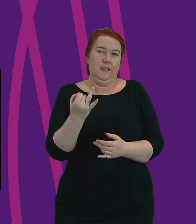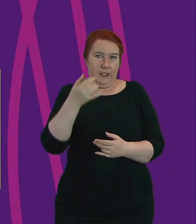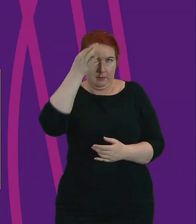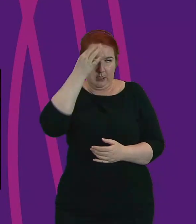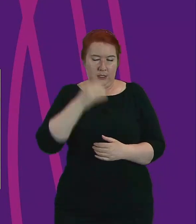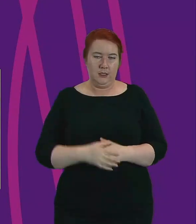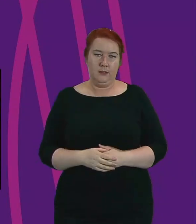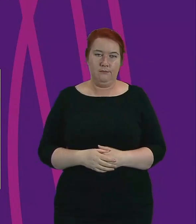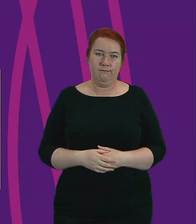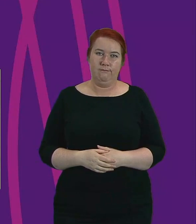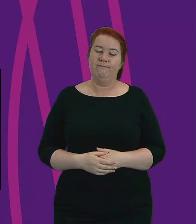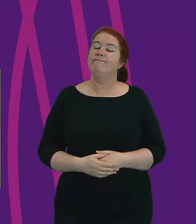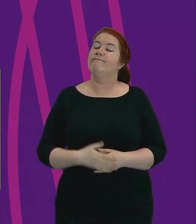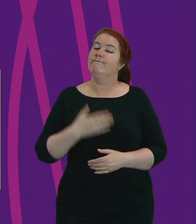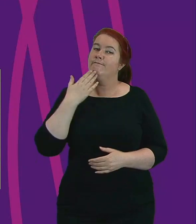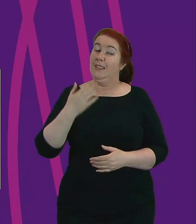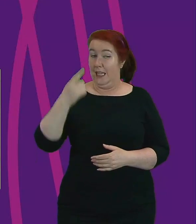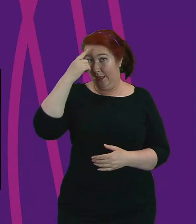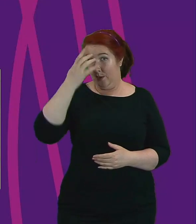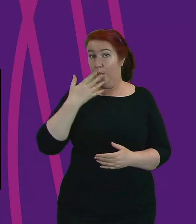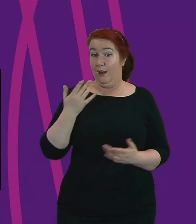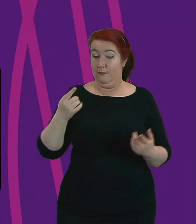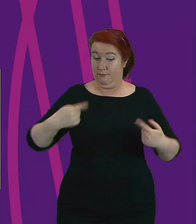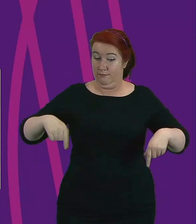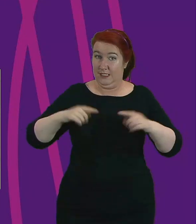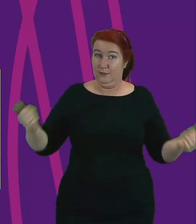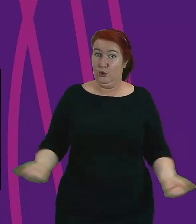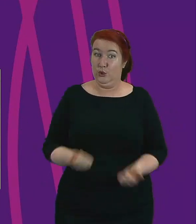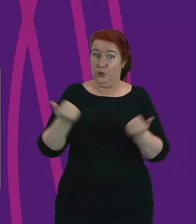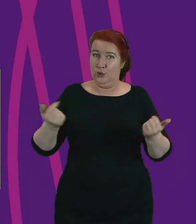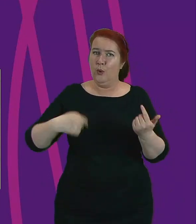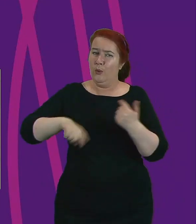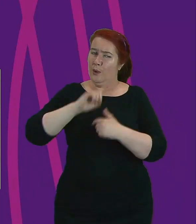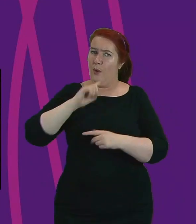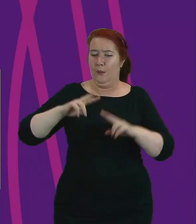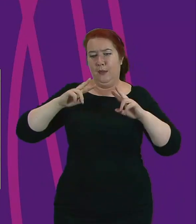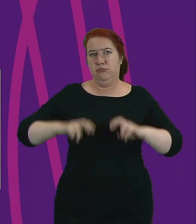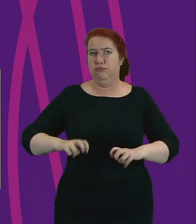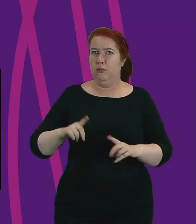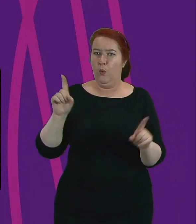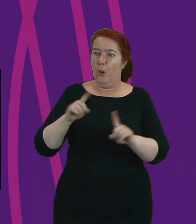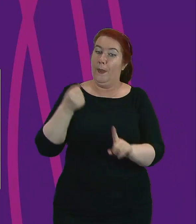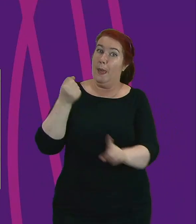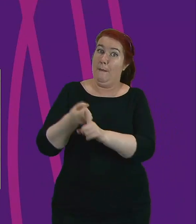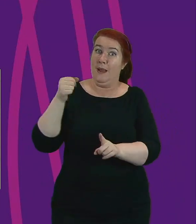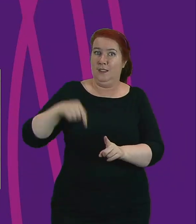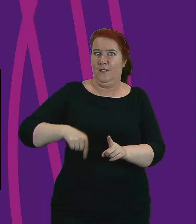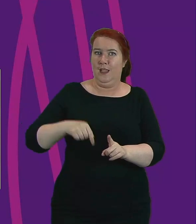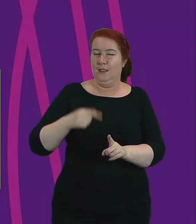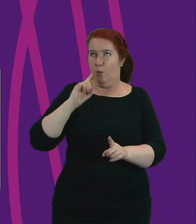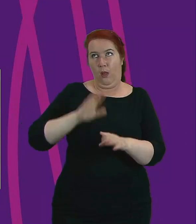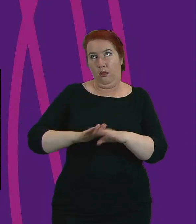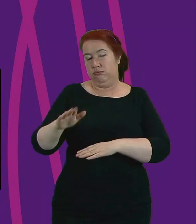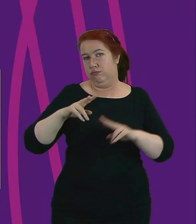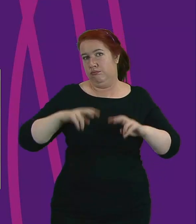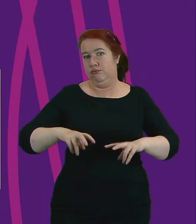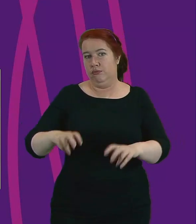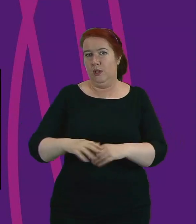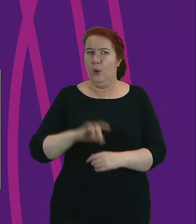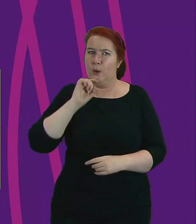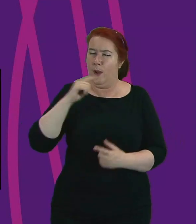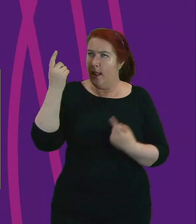once it's over, without a doubt, we will be studying the impact of COVID-19 crisis for years to come. There will be ruminations over who did what